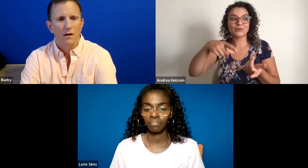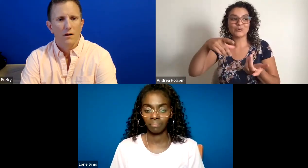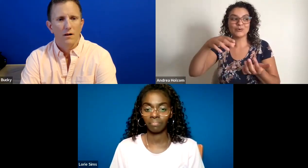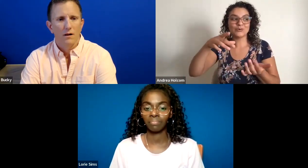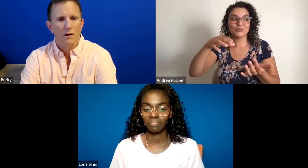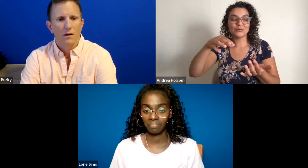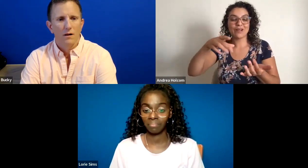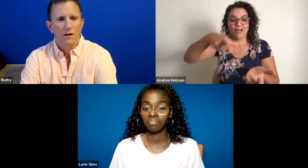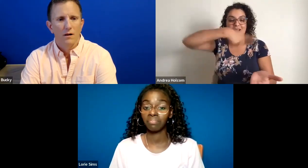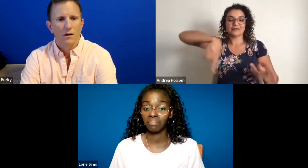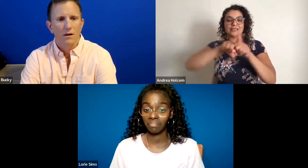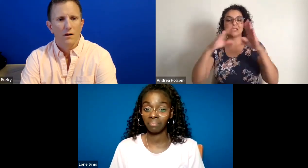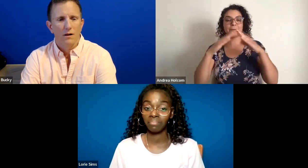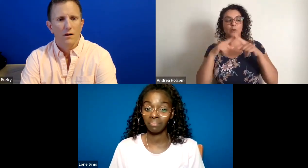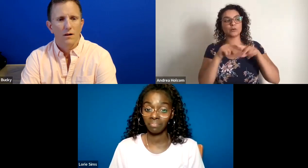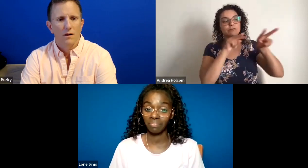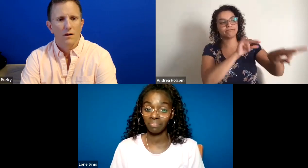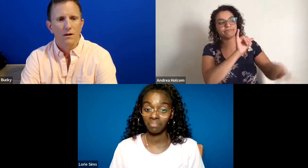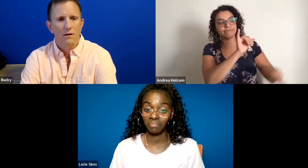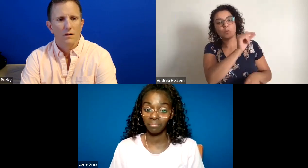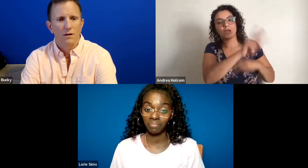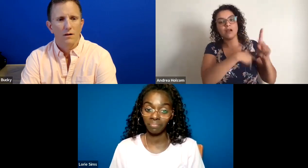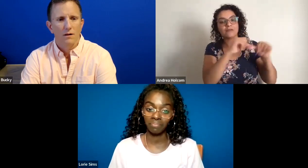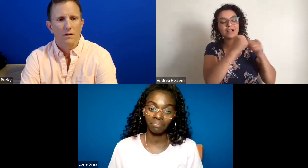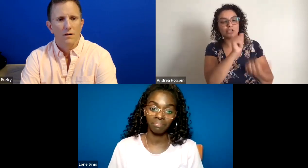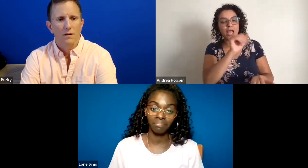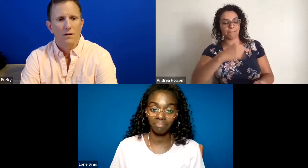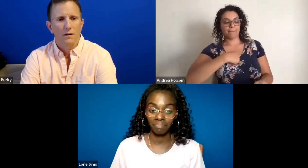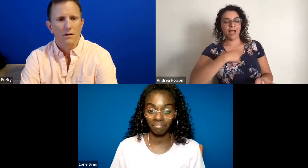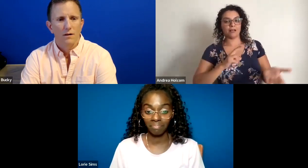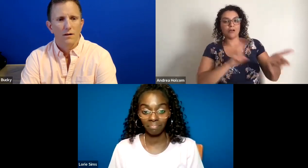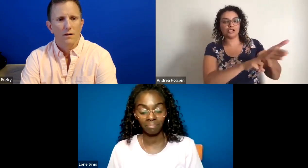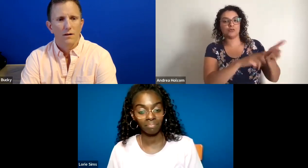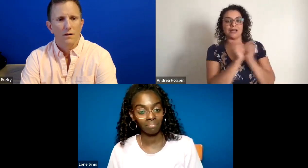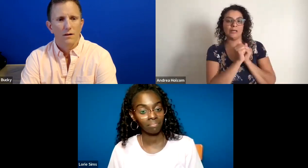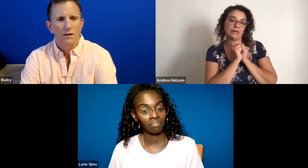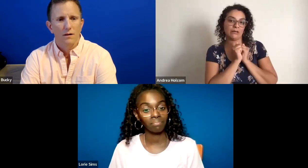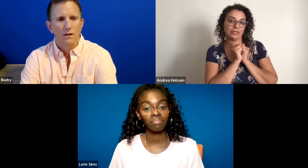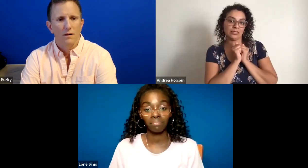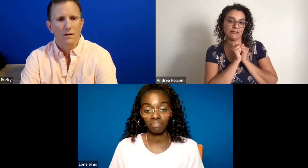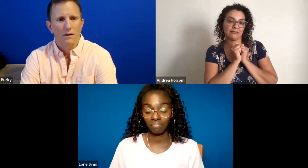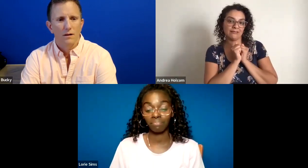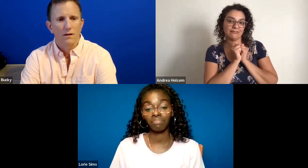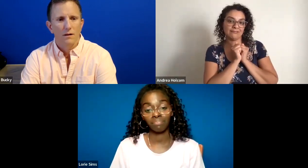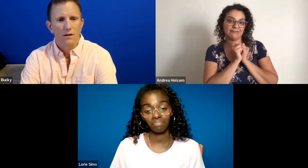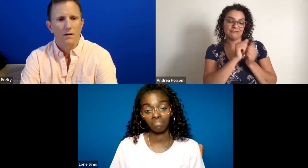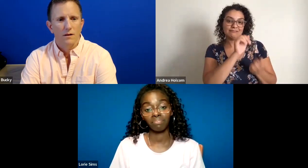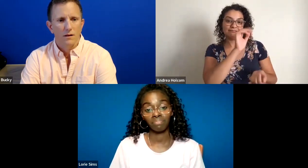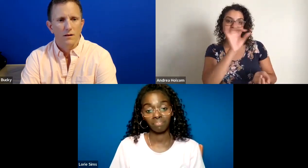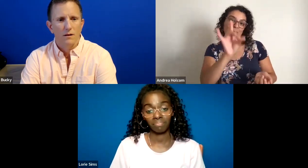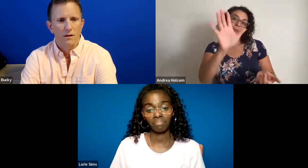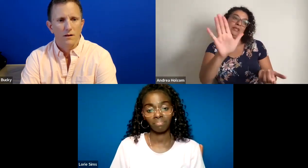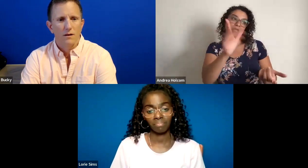we promote that at Linguabee? So as a community, when we look at the agency that